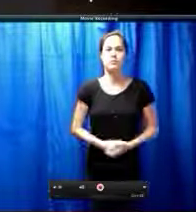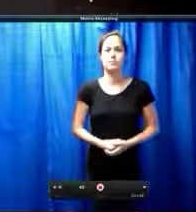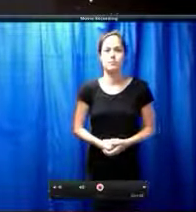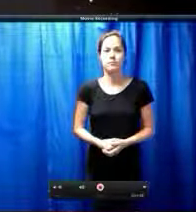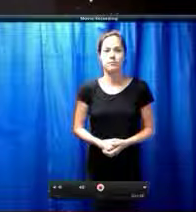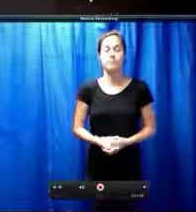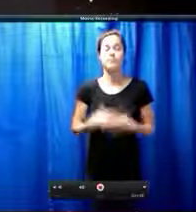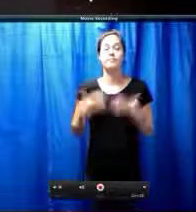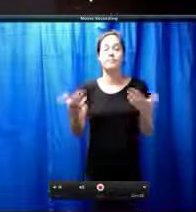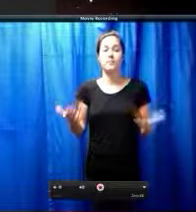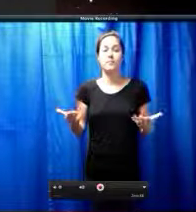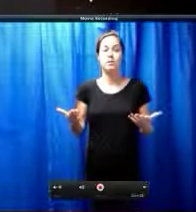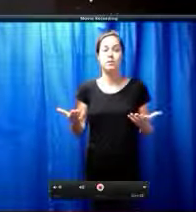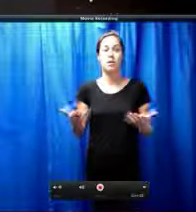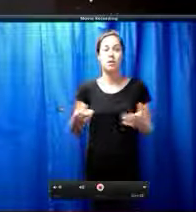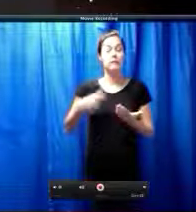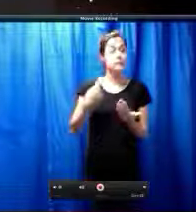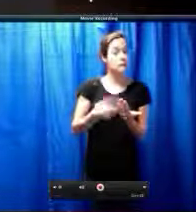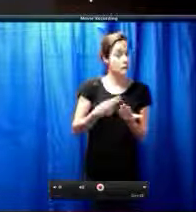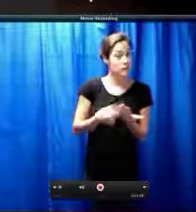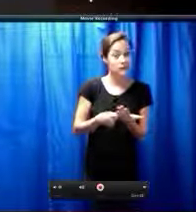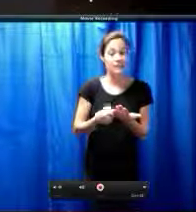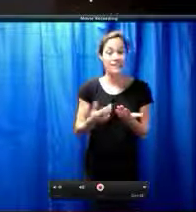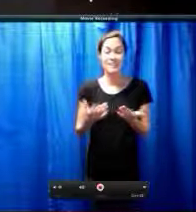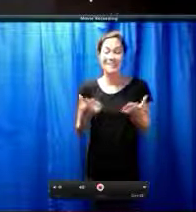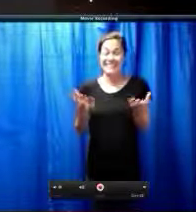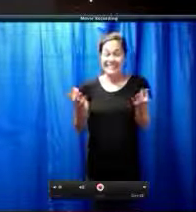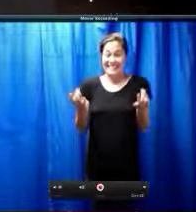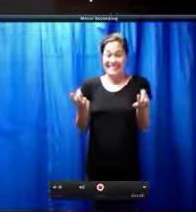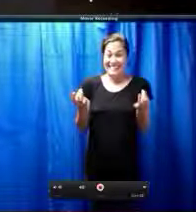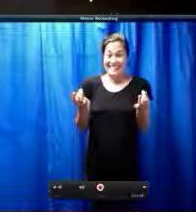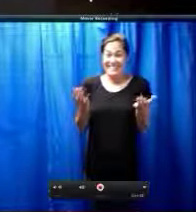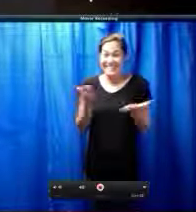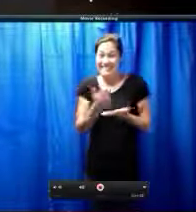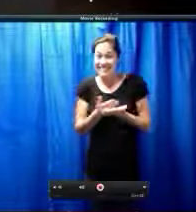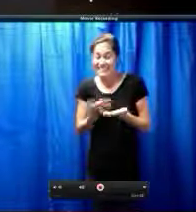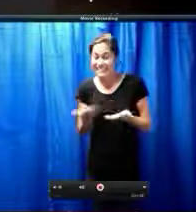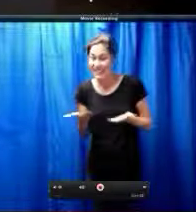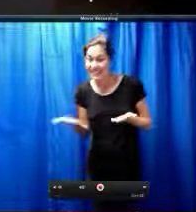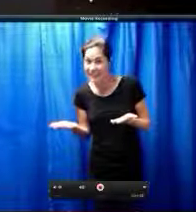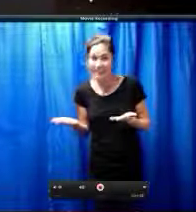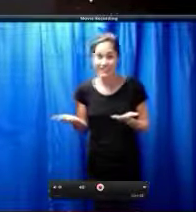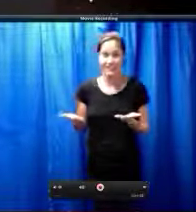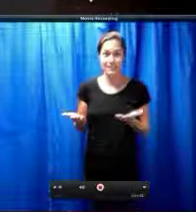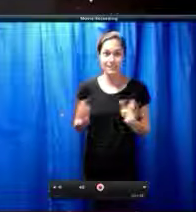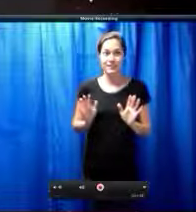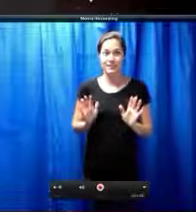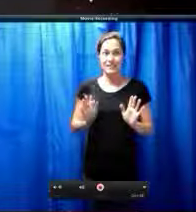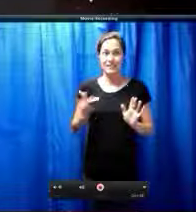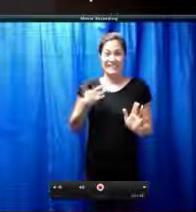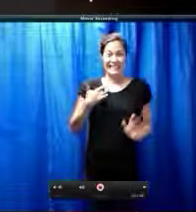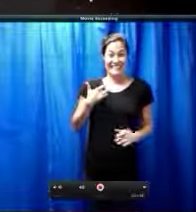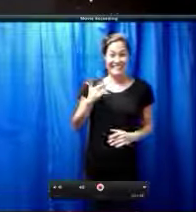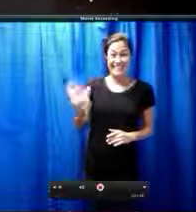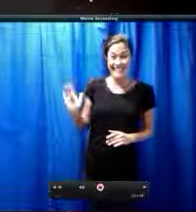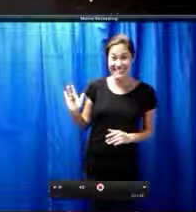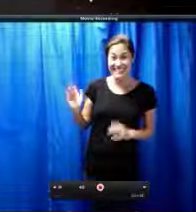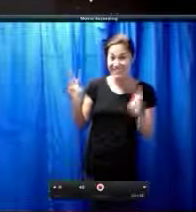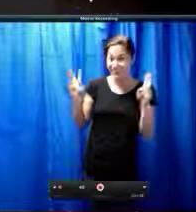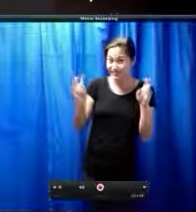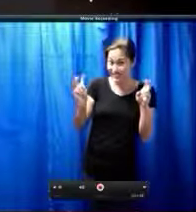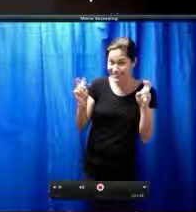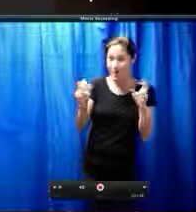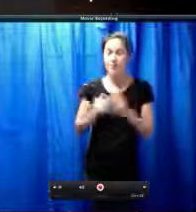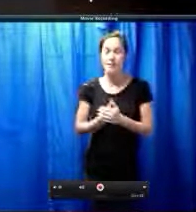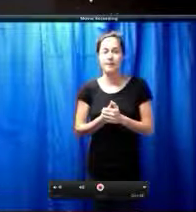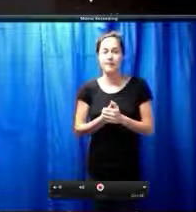talk about some things that are uncomfortable, maybe some things that may be a little touchy, and some things that may not be fun to talk about. First